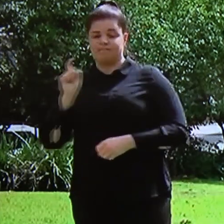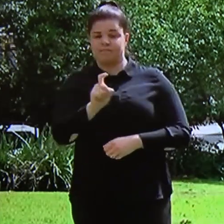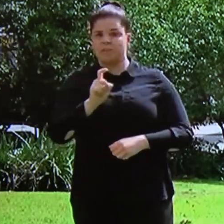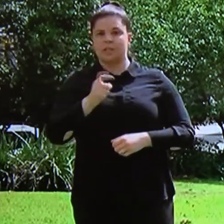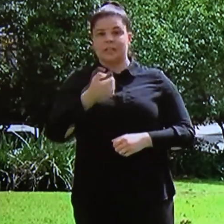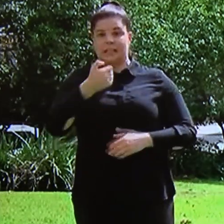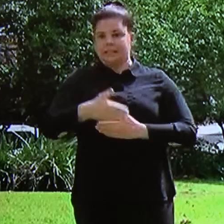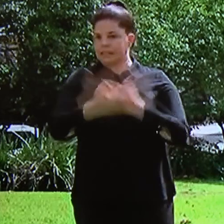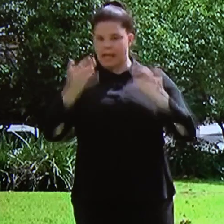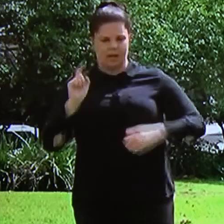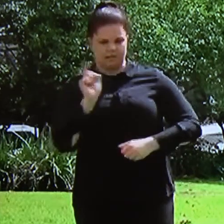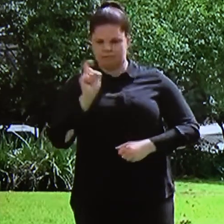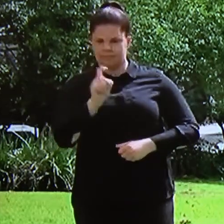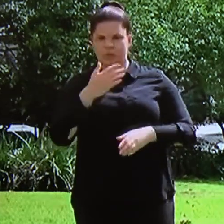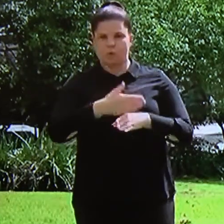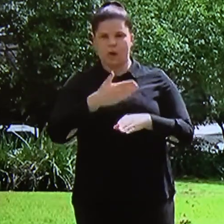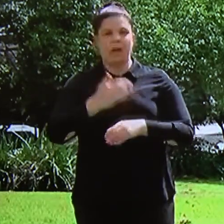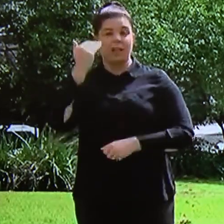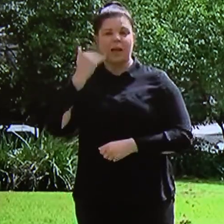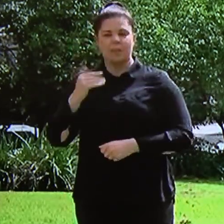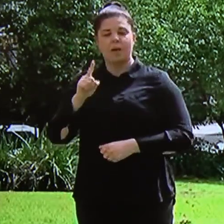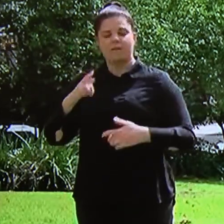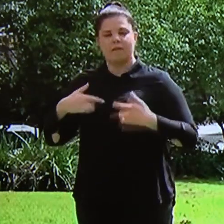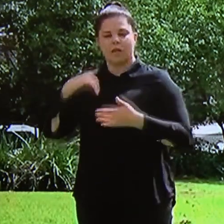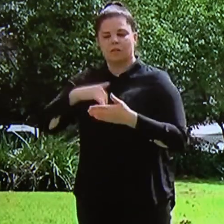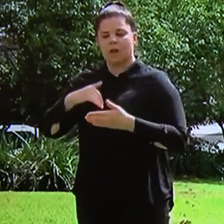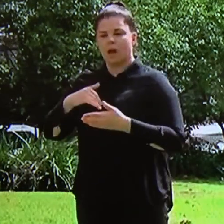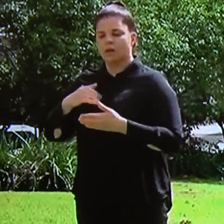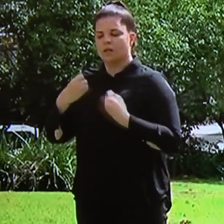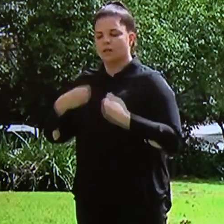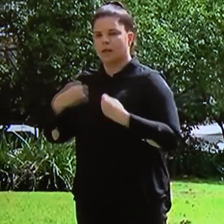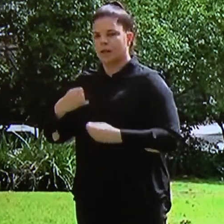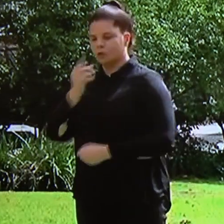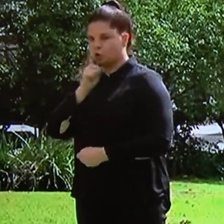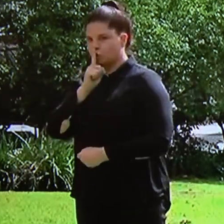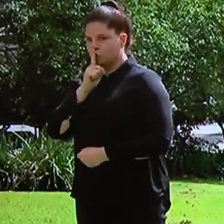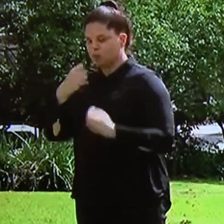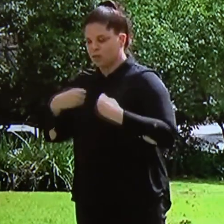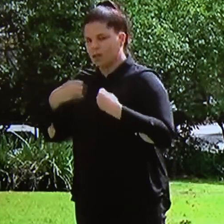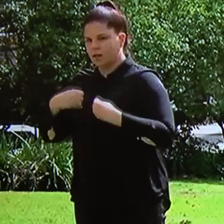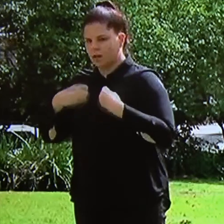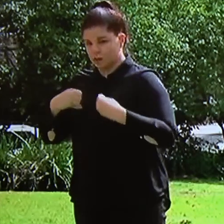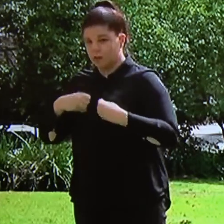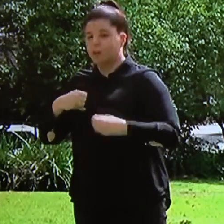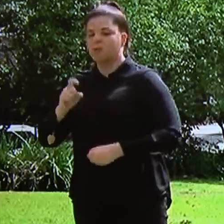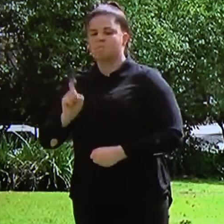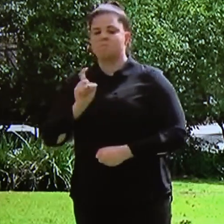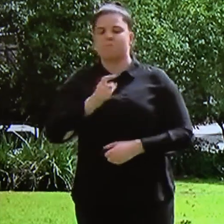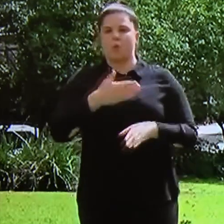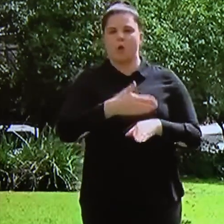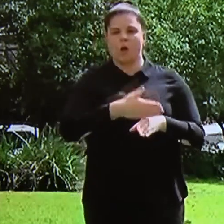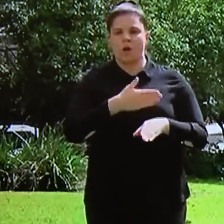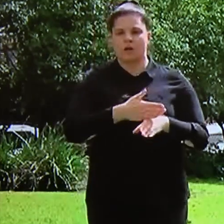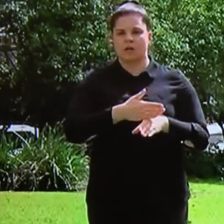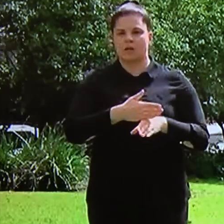6 straight days, when she was already feeling sick, when she had some symptoms of an